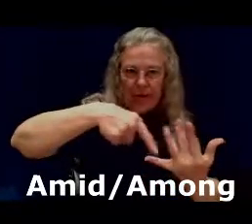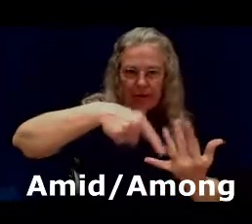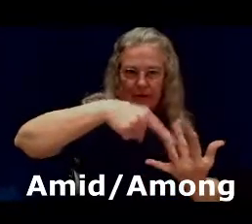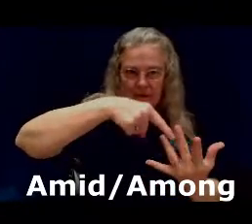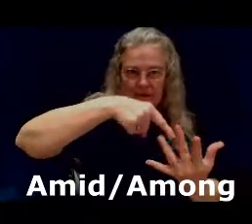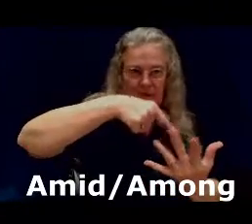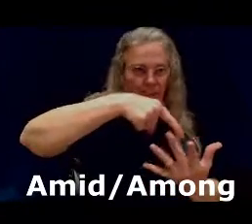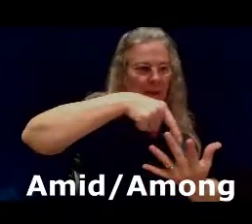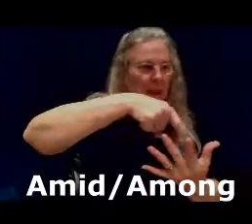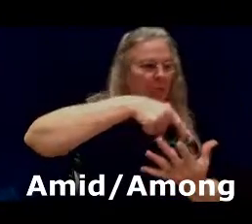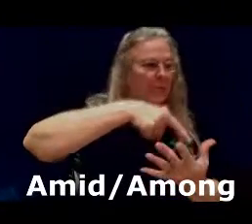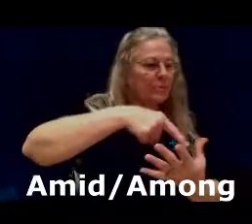hand. Amid.